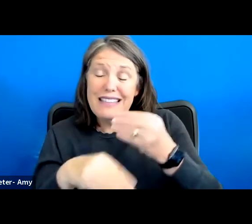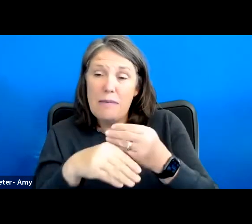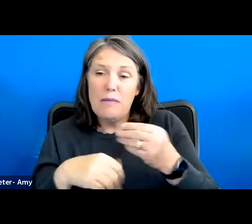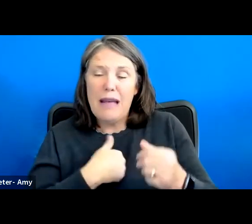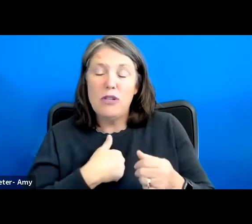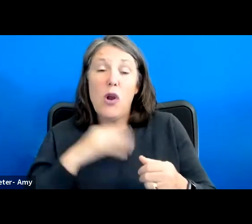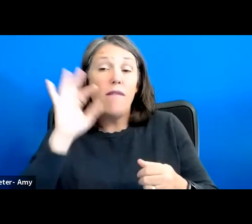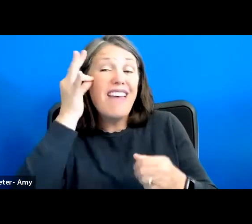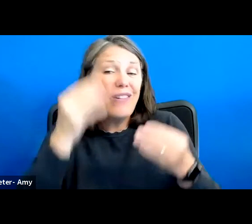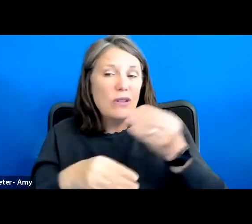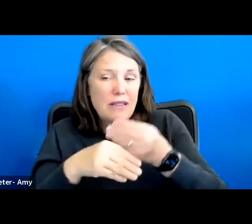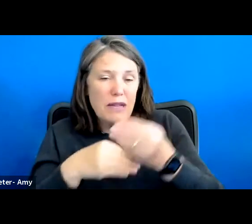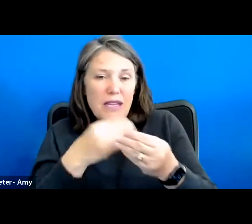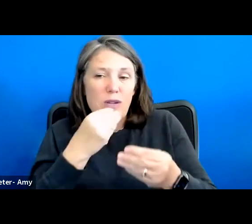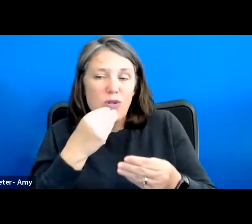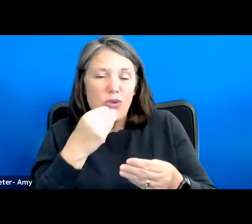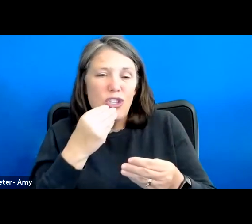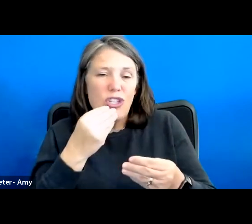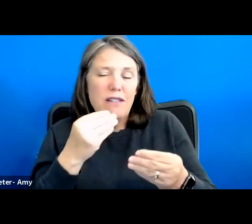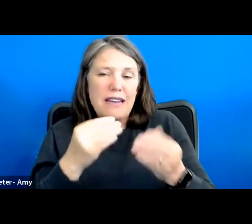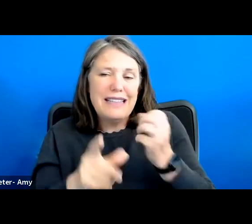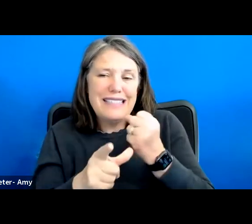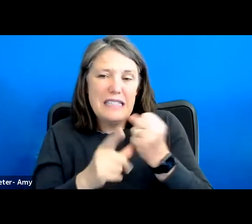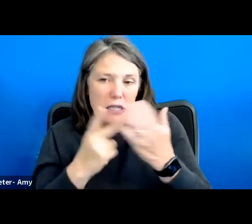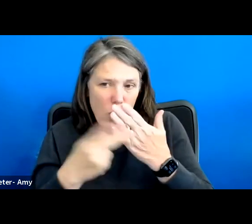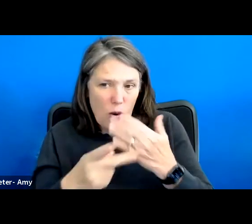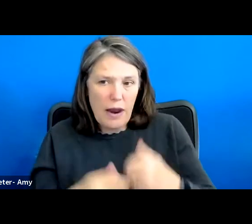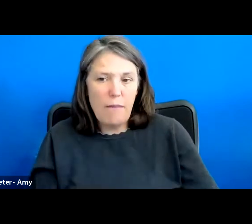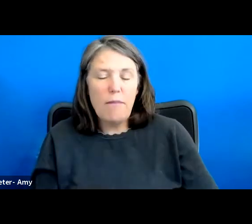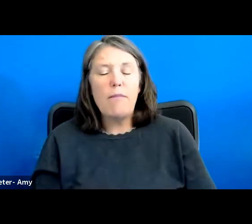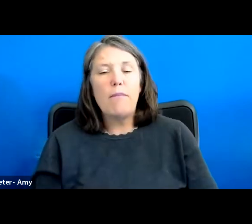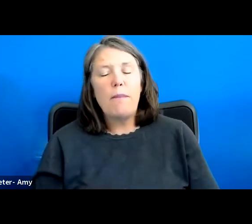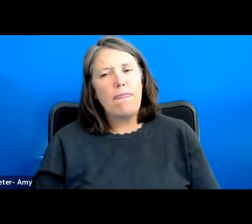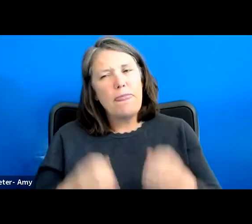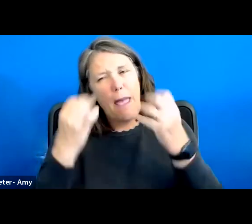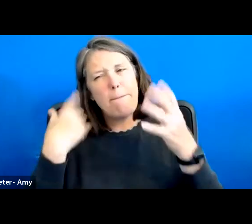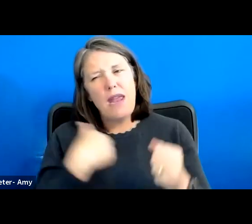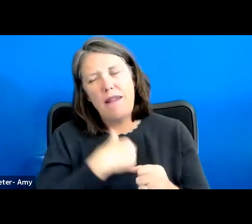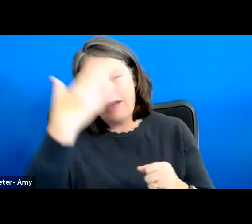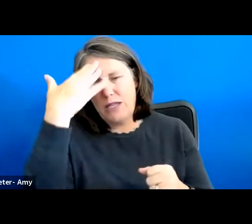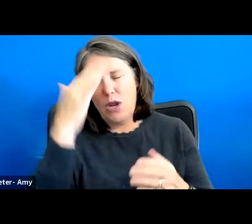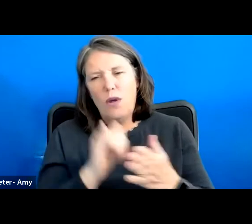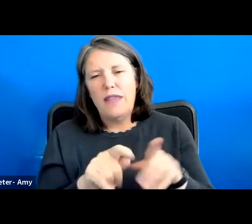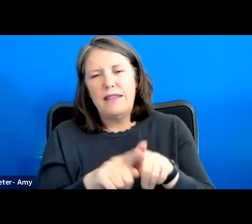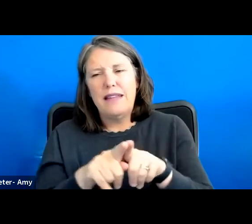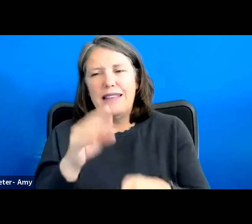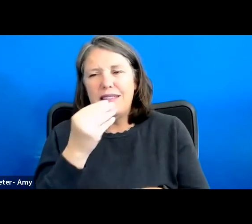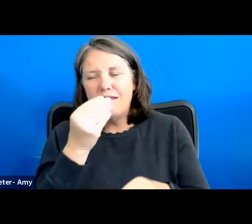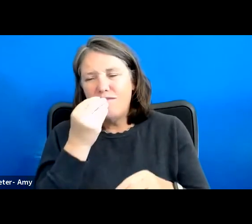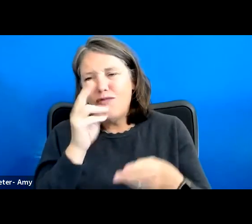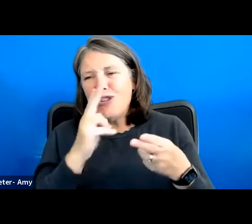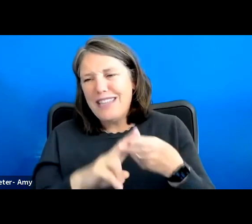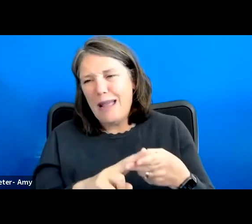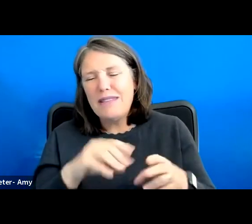the Federal Supplemental Nutrition Assistance Program. And many of us know this as food stamps.